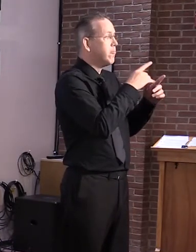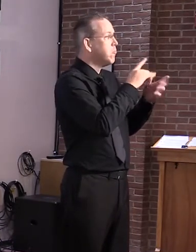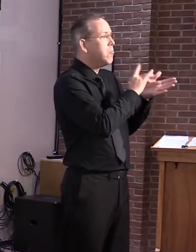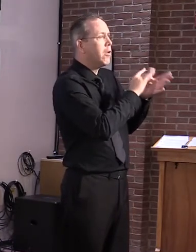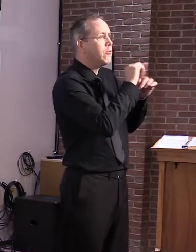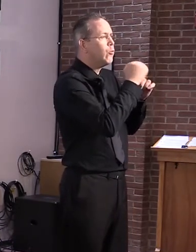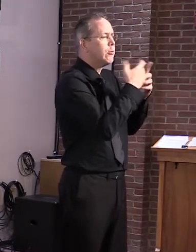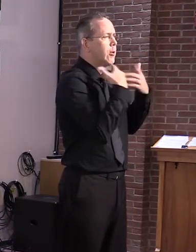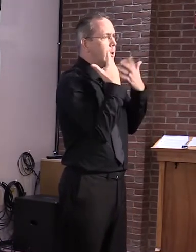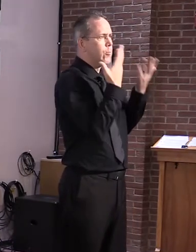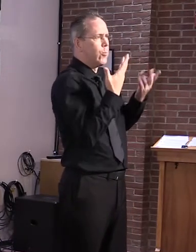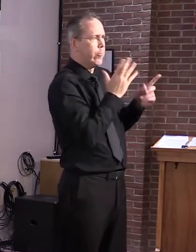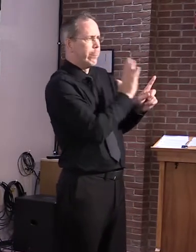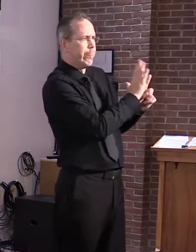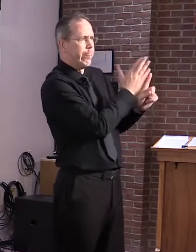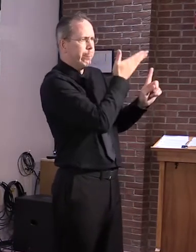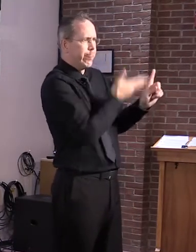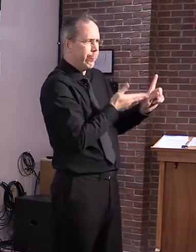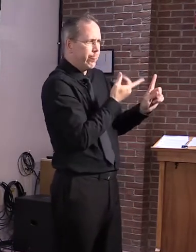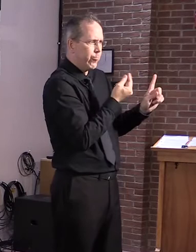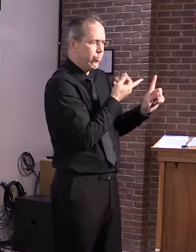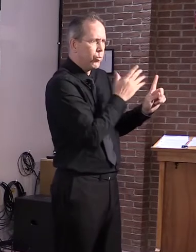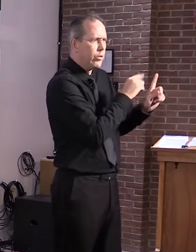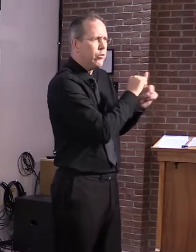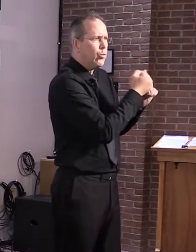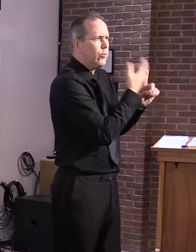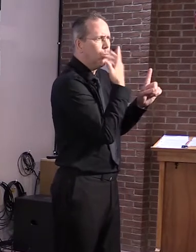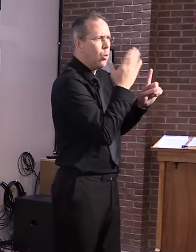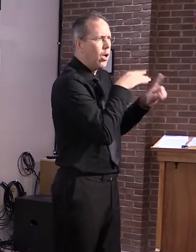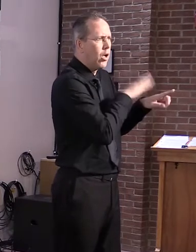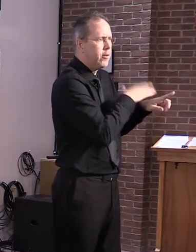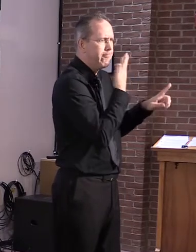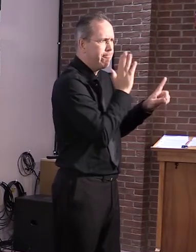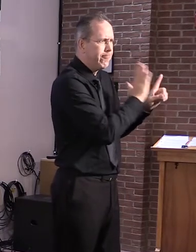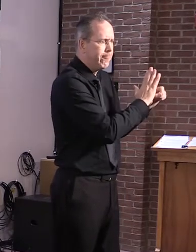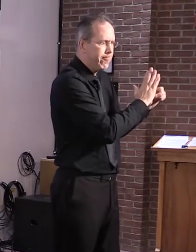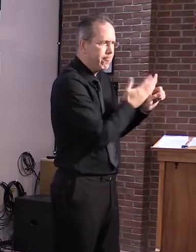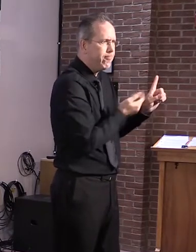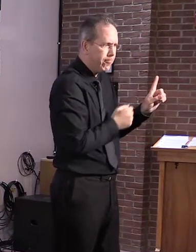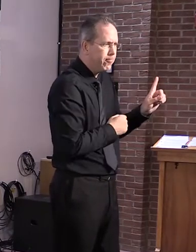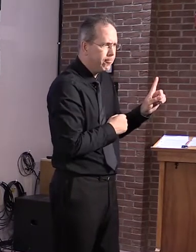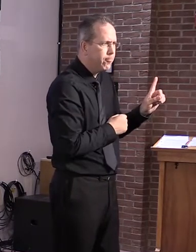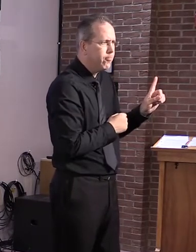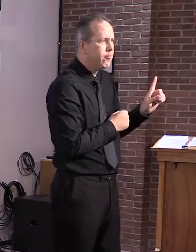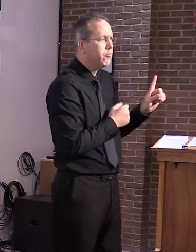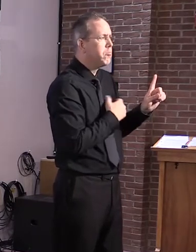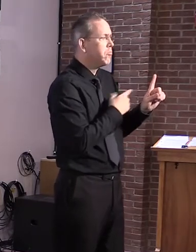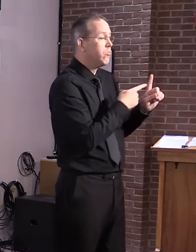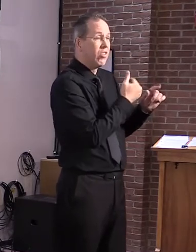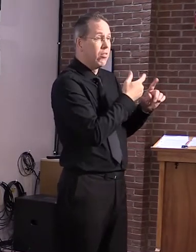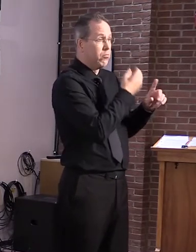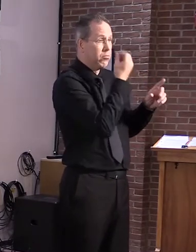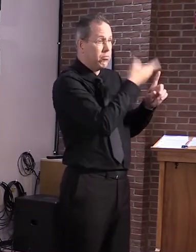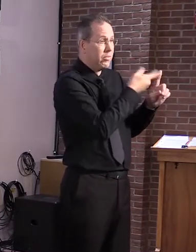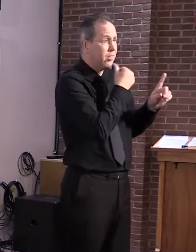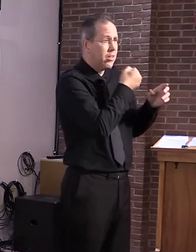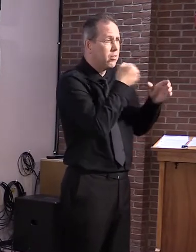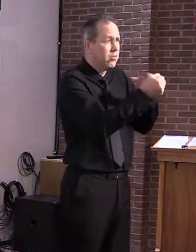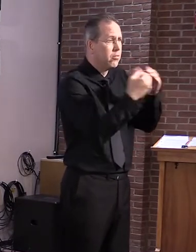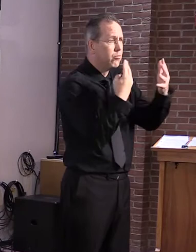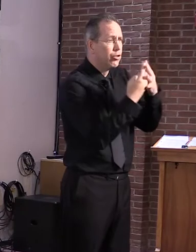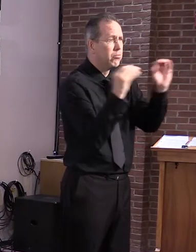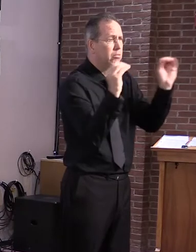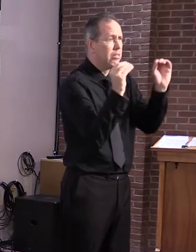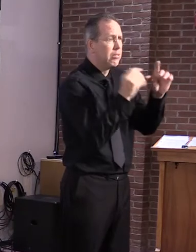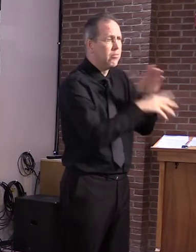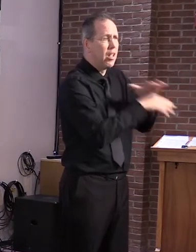don't know their medical condition at the moment. That would be under the purview of the family. But they were